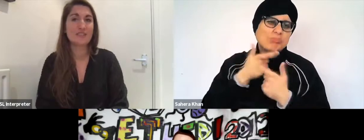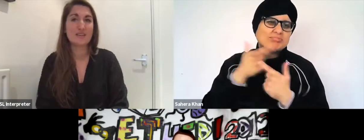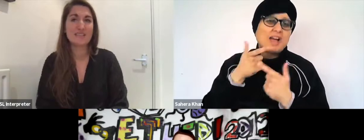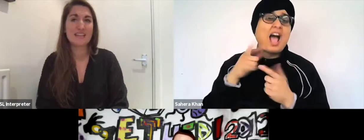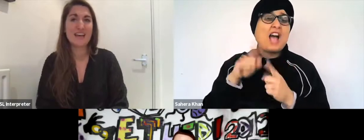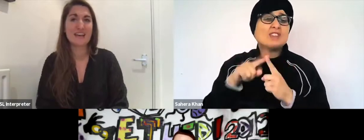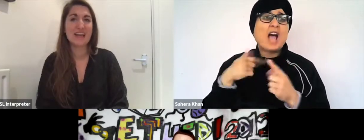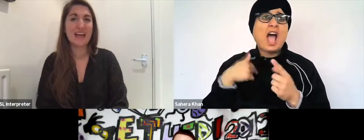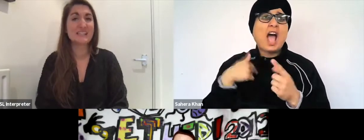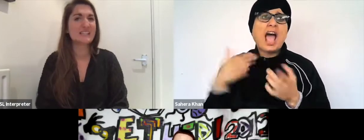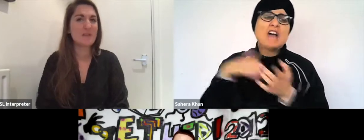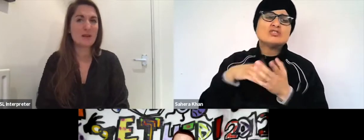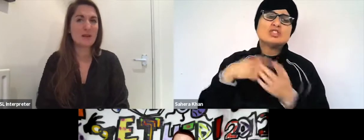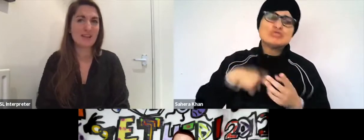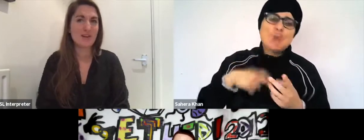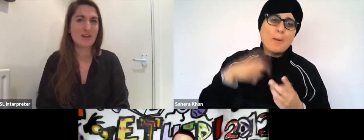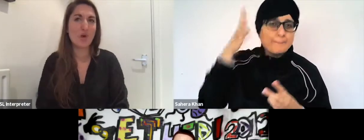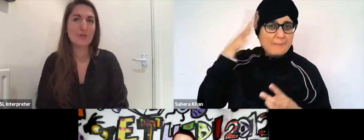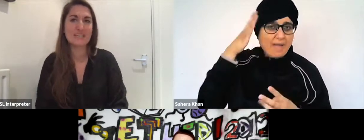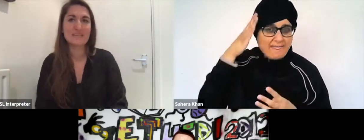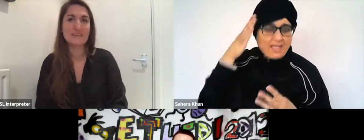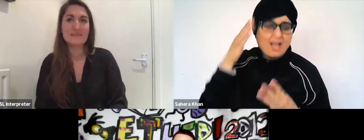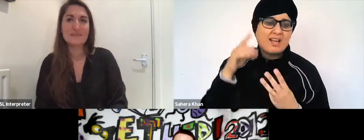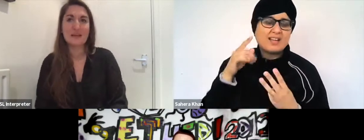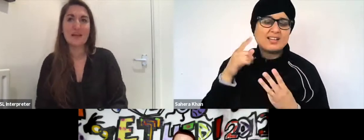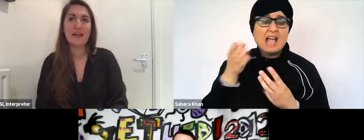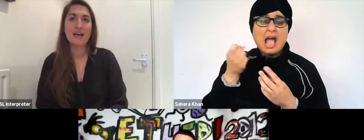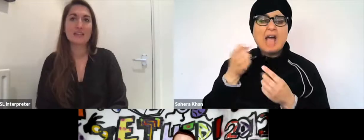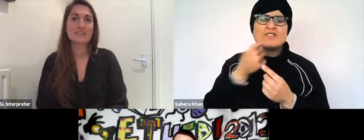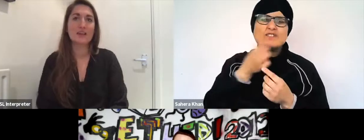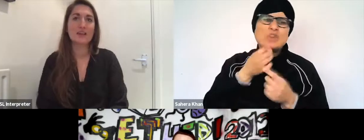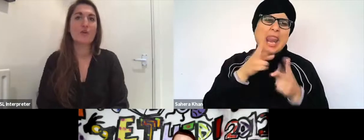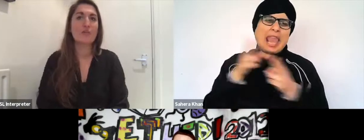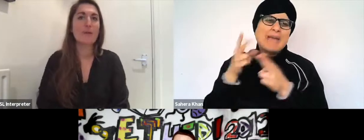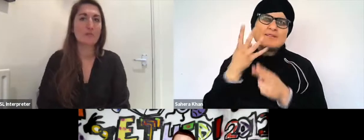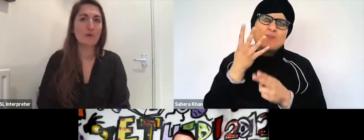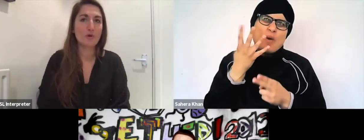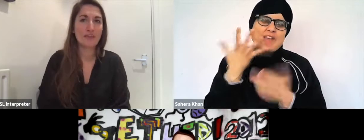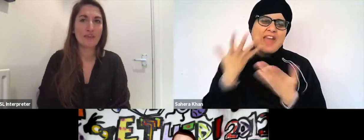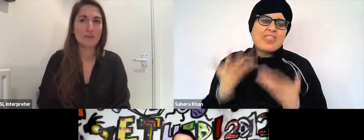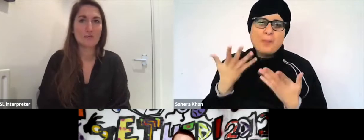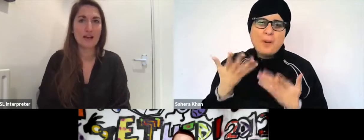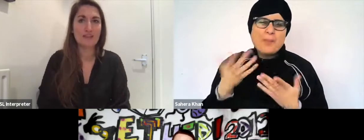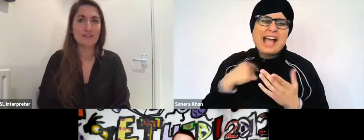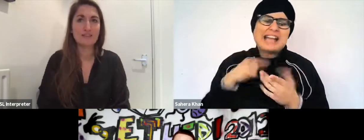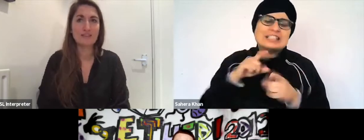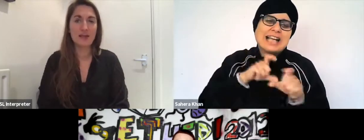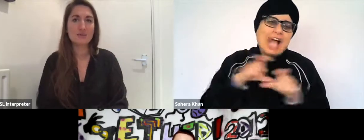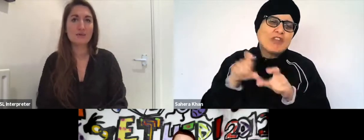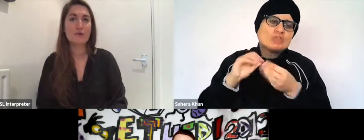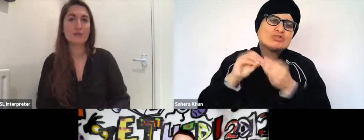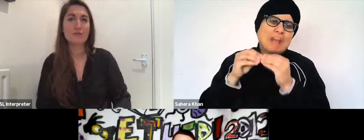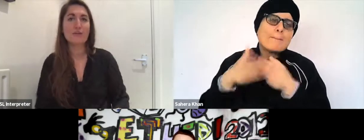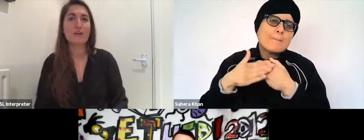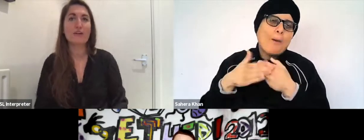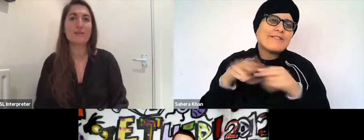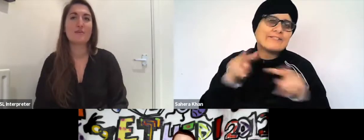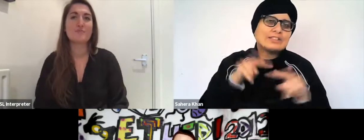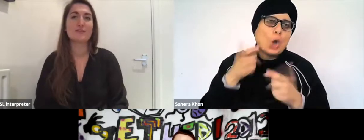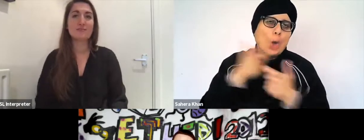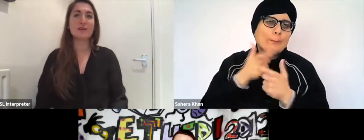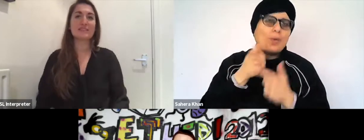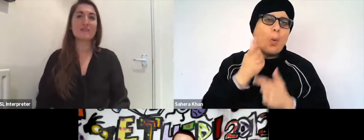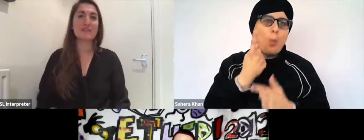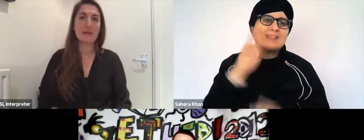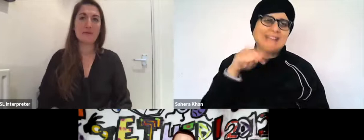few videos there, and it's similar style of comedy, and kind of you've got the mother role in there as well. So I'm working on 4 or 5 at the